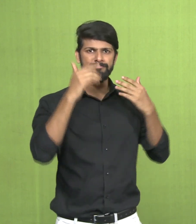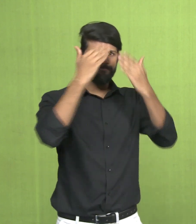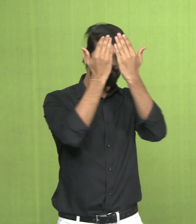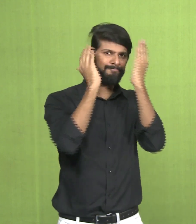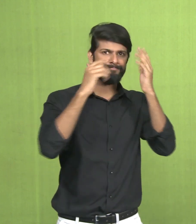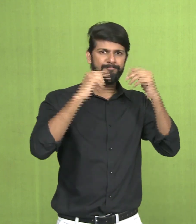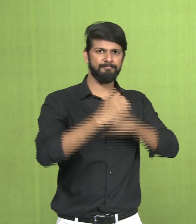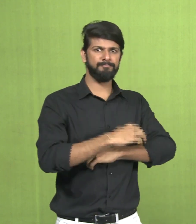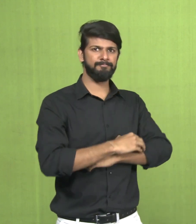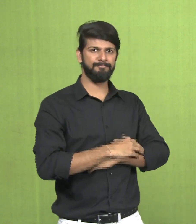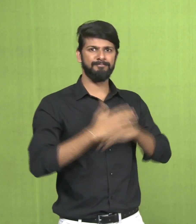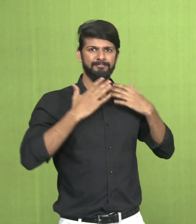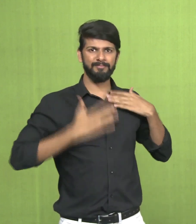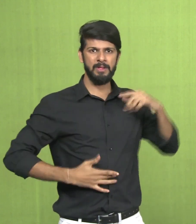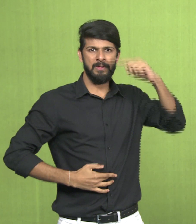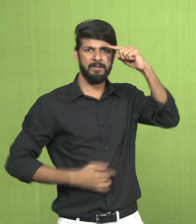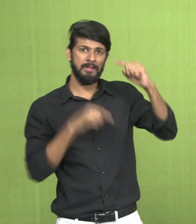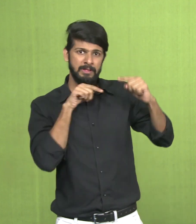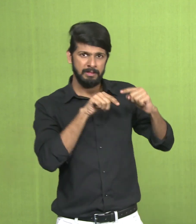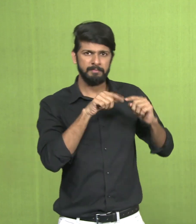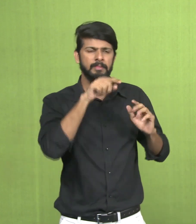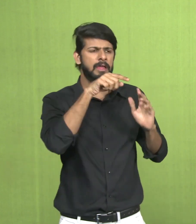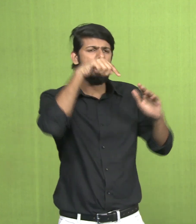describe the priest bust.